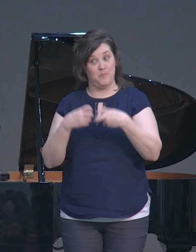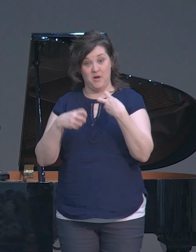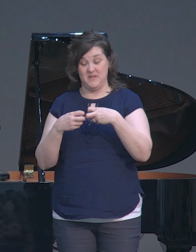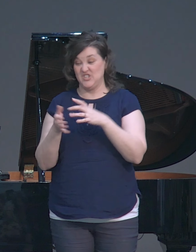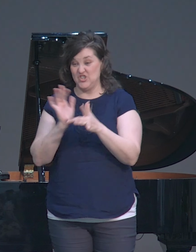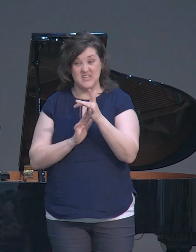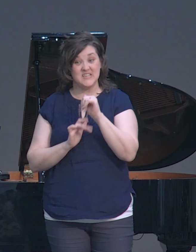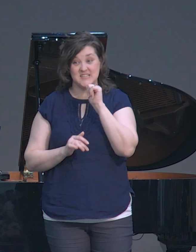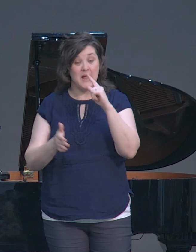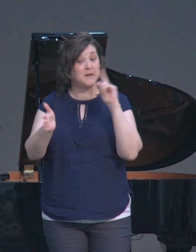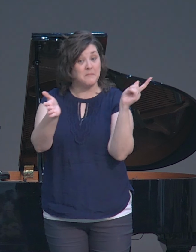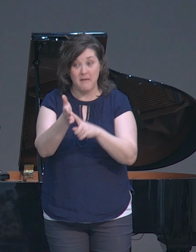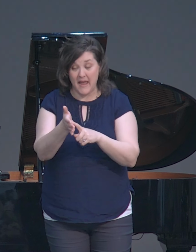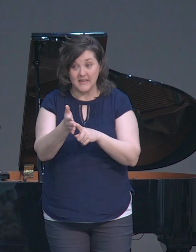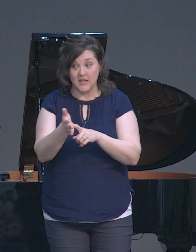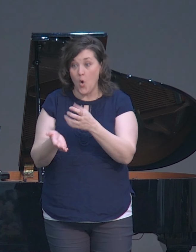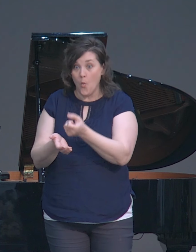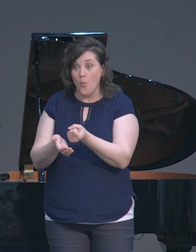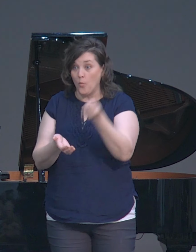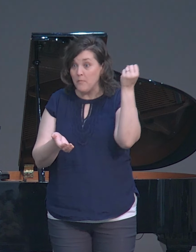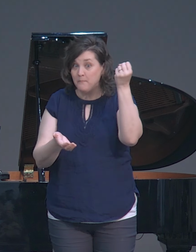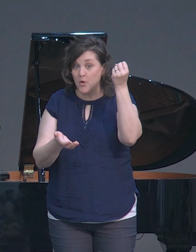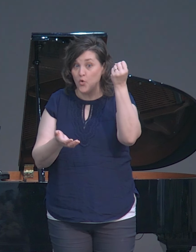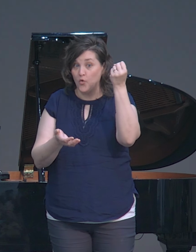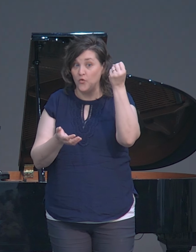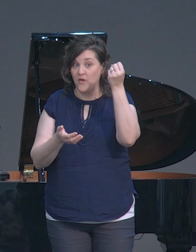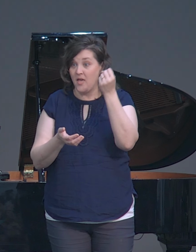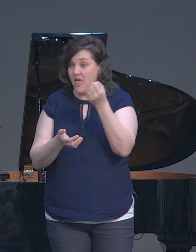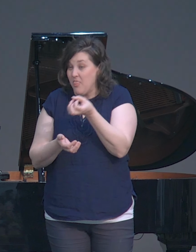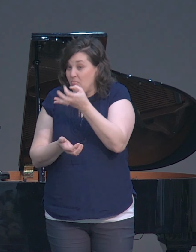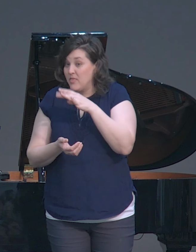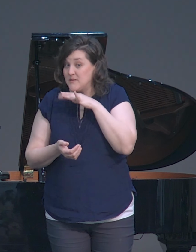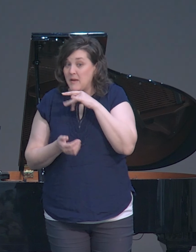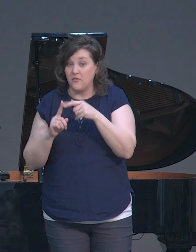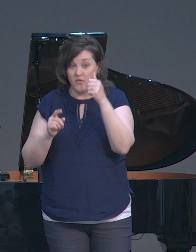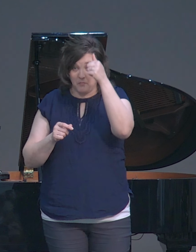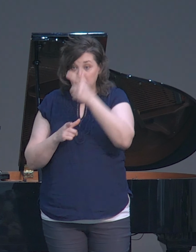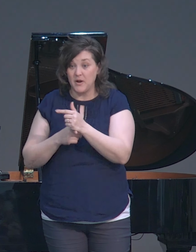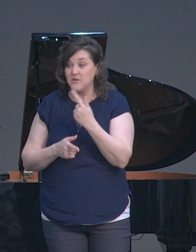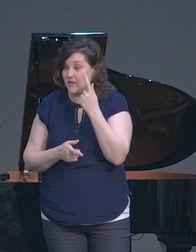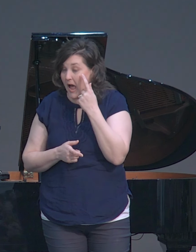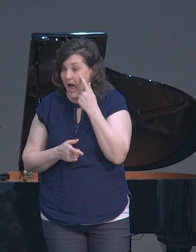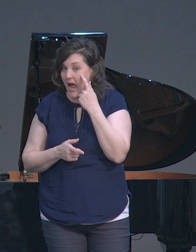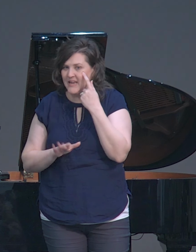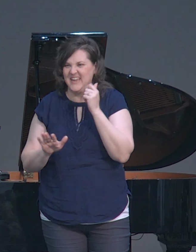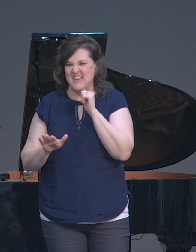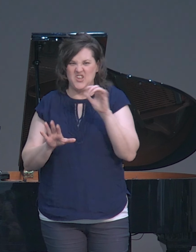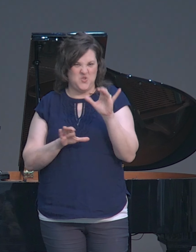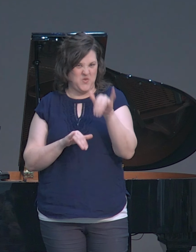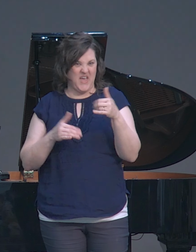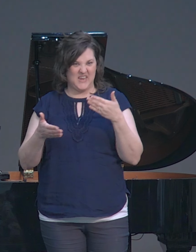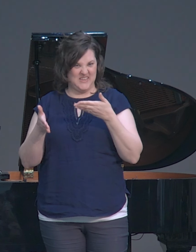us to remove the speck from our brother's eye. He's not doing that here. He does that in other passages.